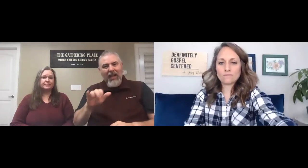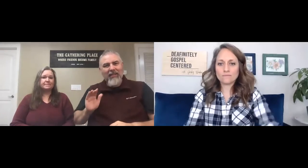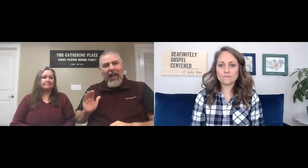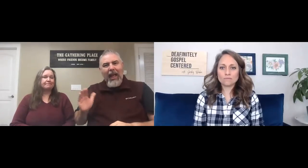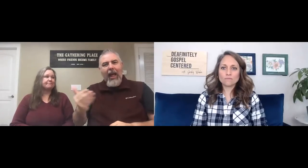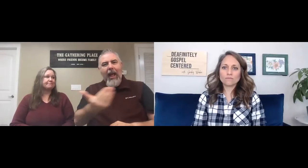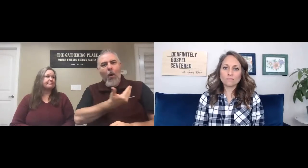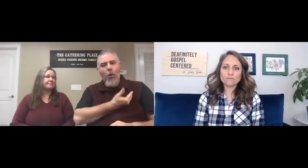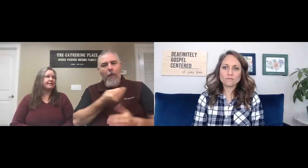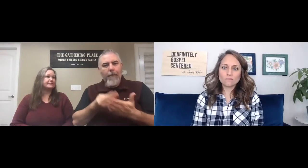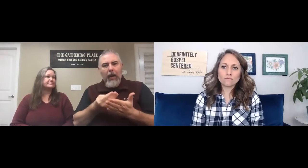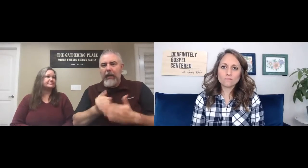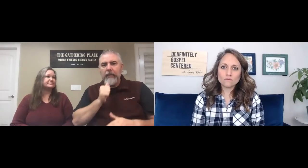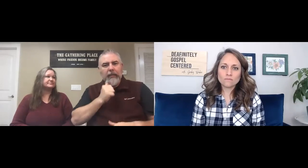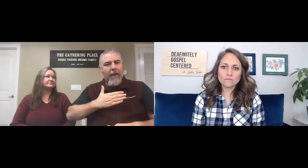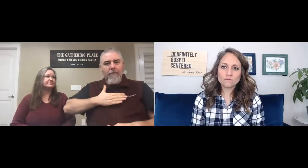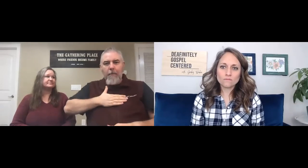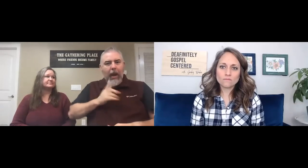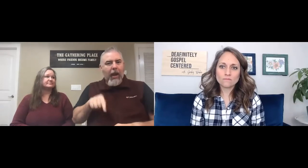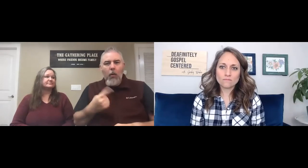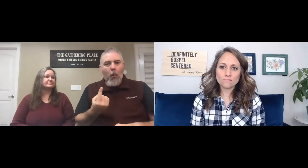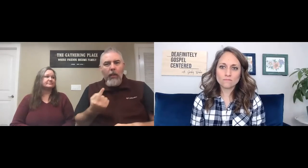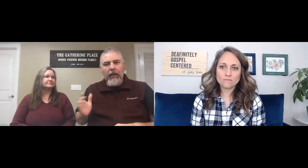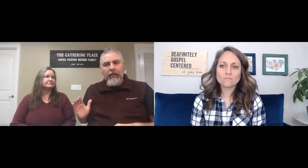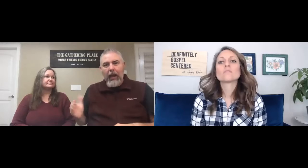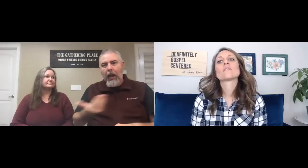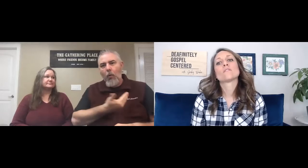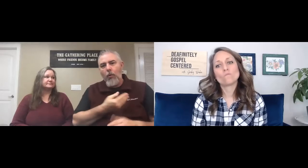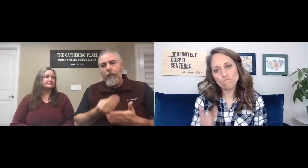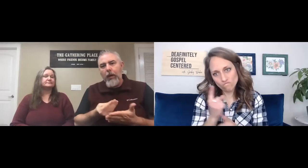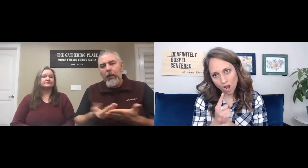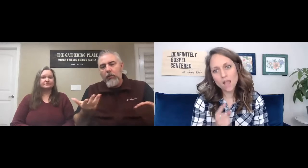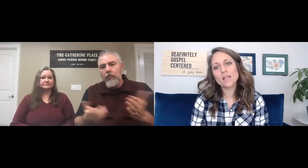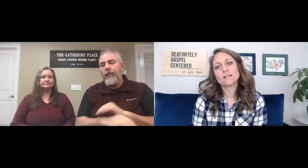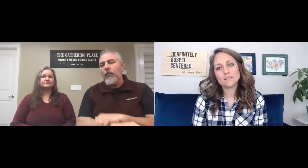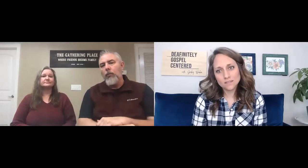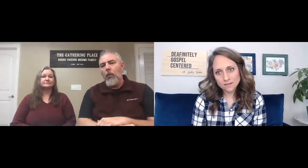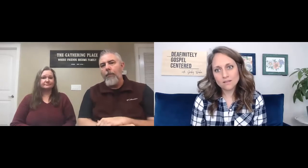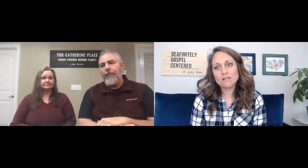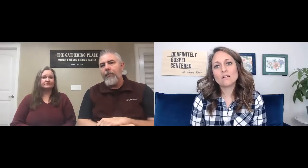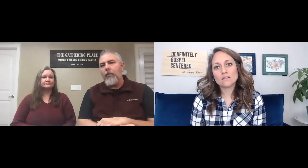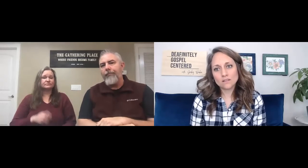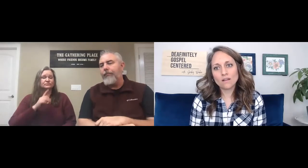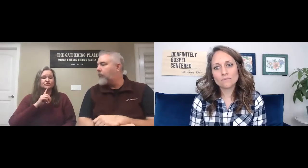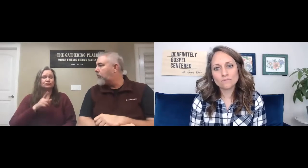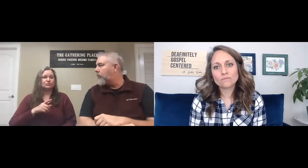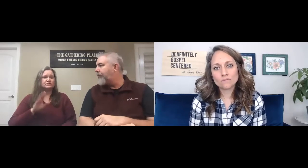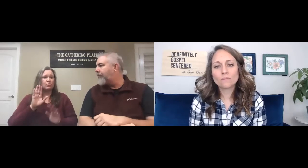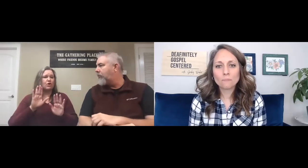first. That's our money. That's not my money, but that's our money. That's very